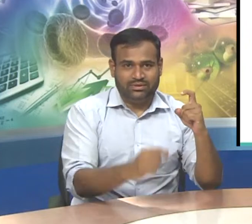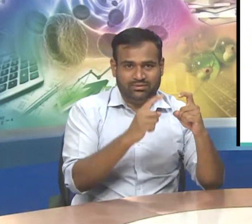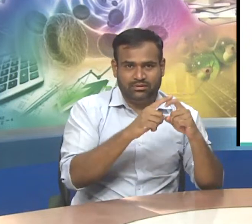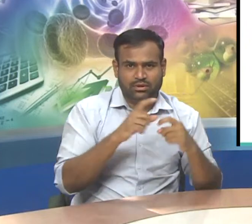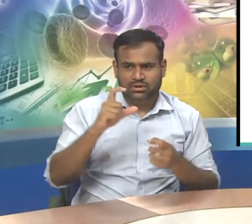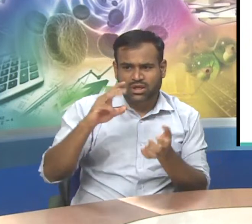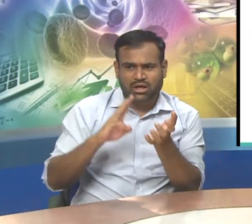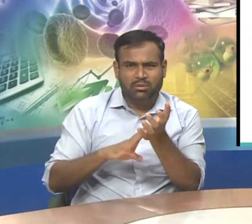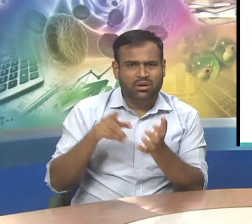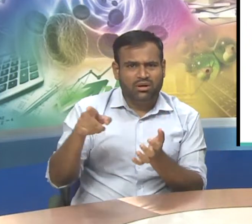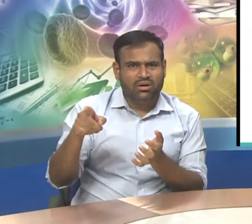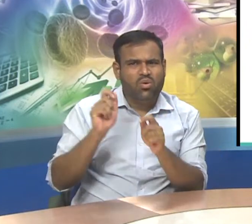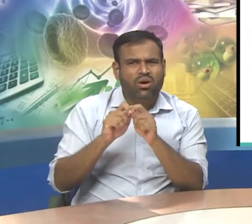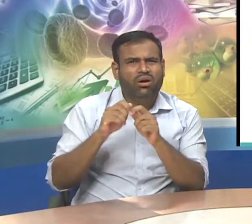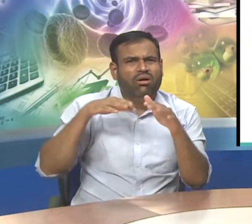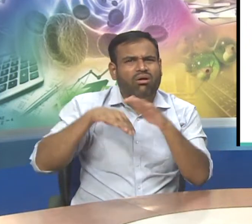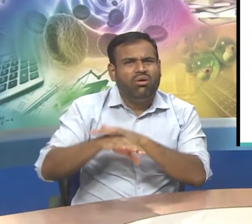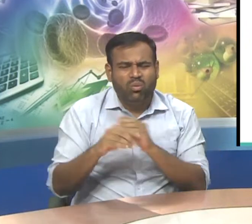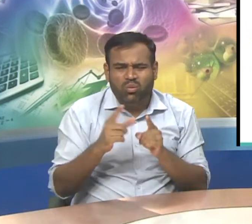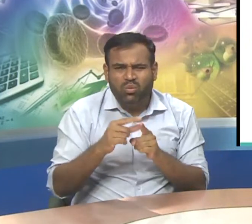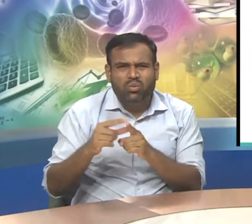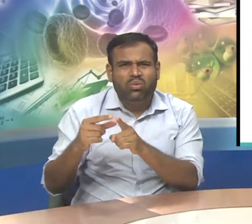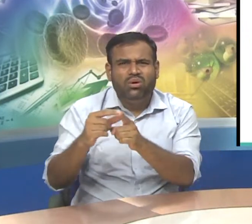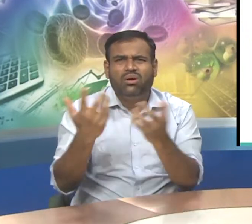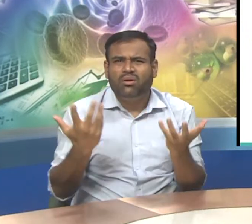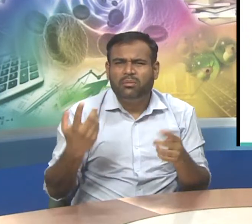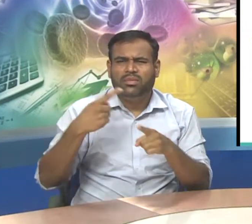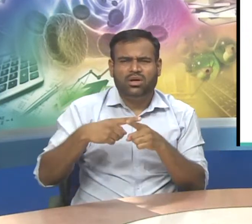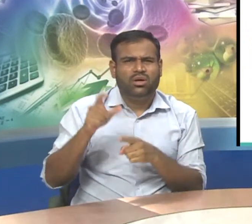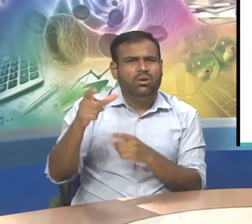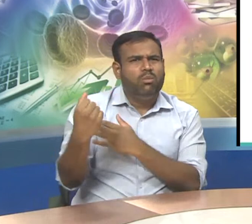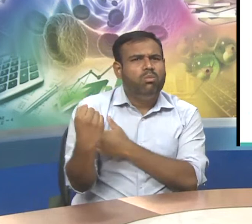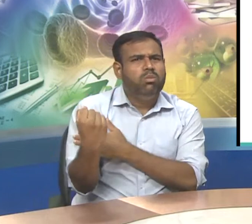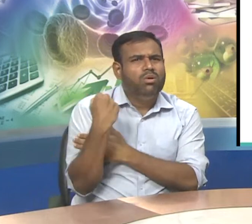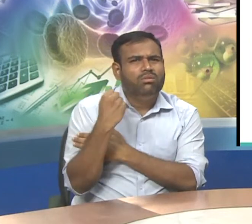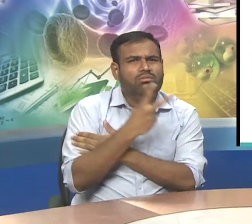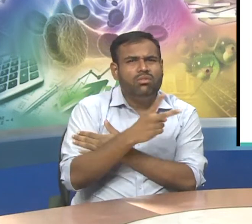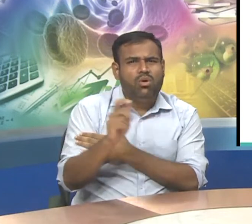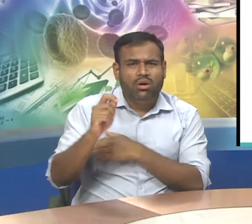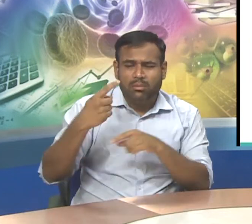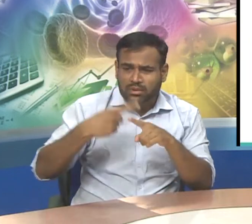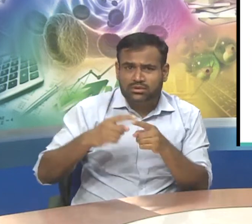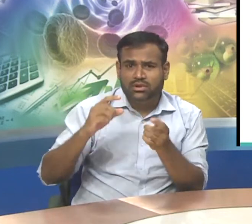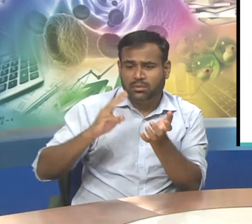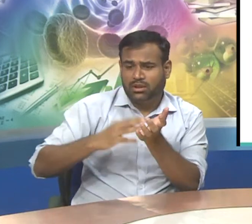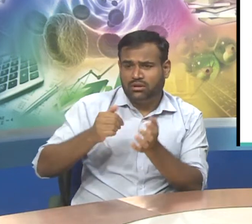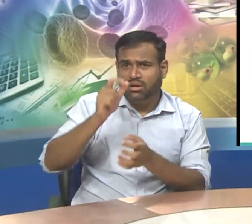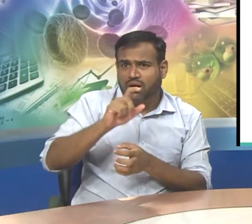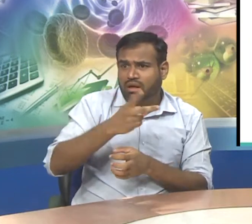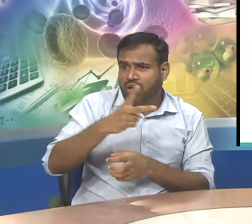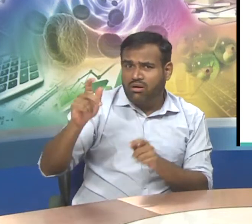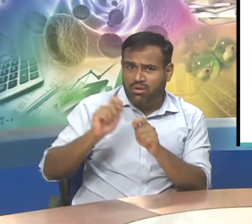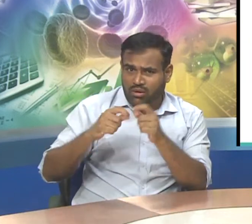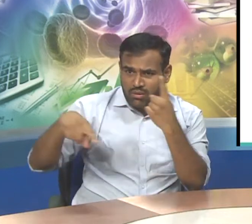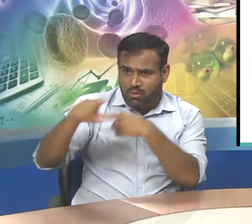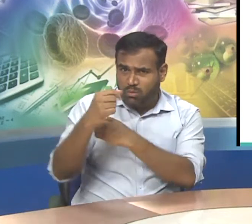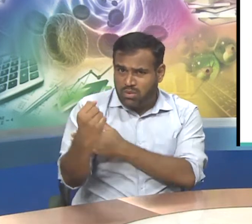The seventh objective of this lesson is we will be able to understand the powers and functions of the Chief Minister and